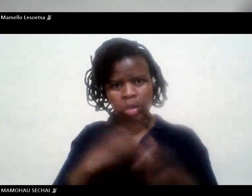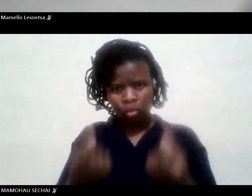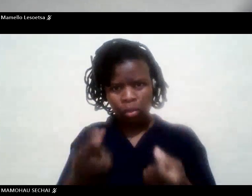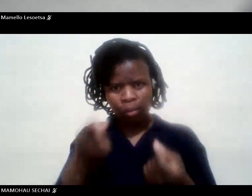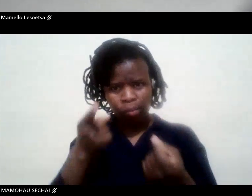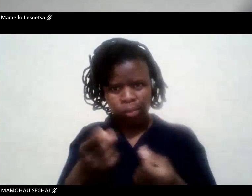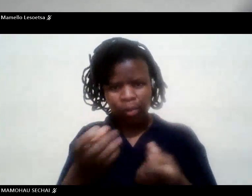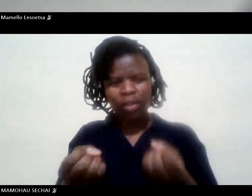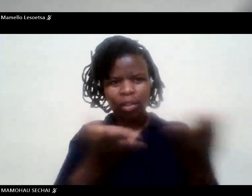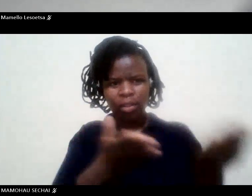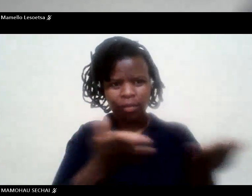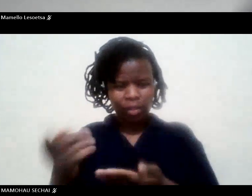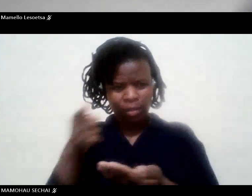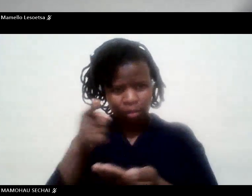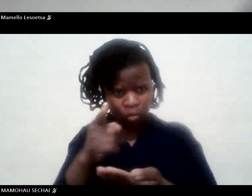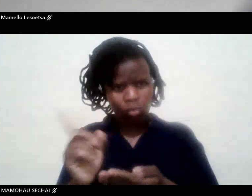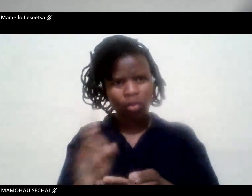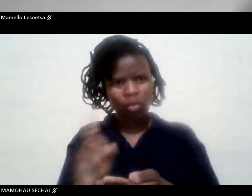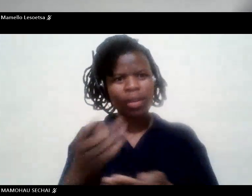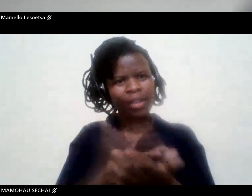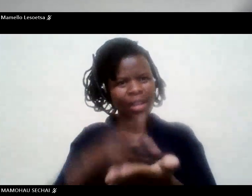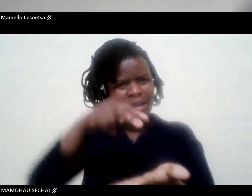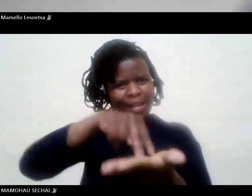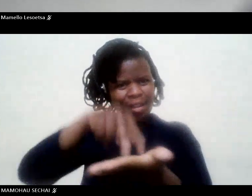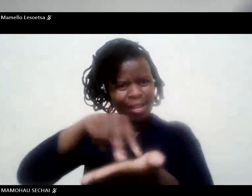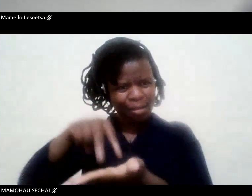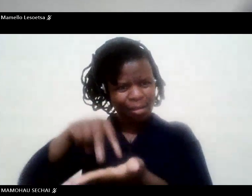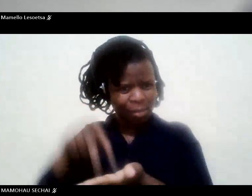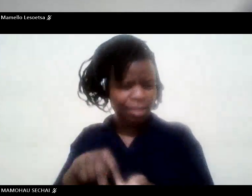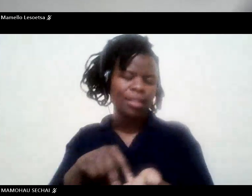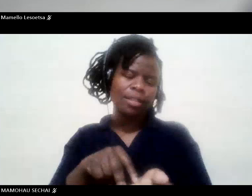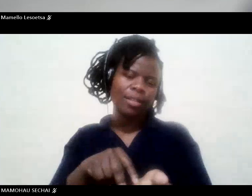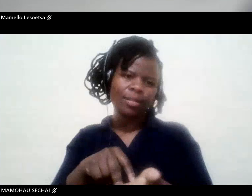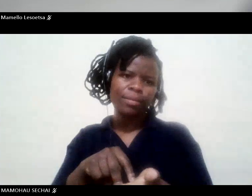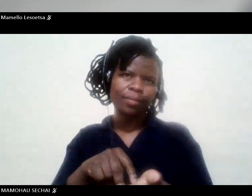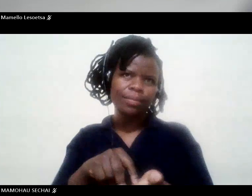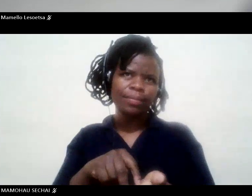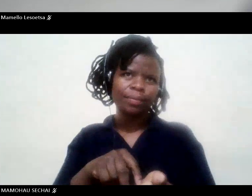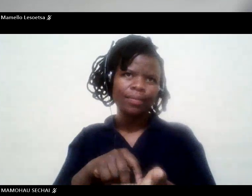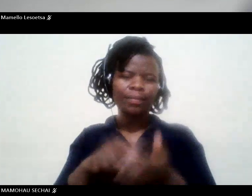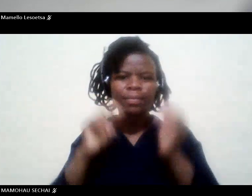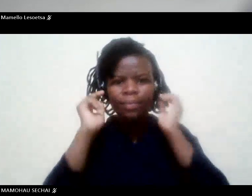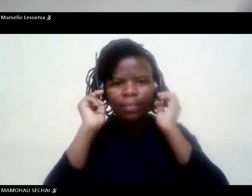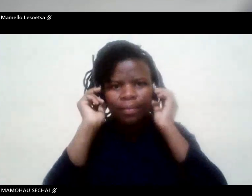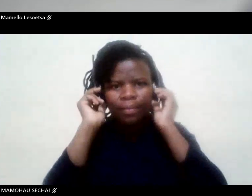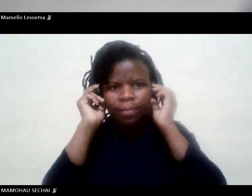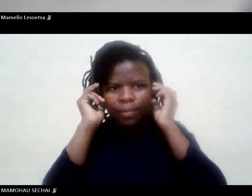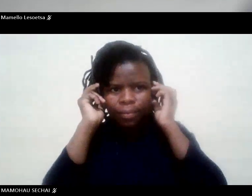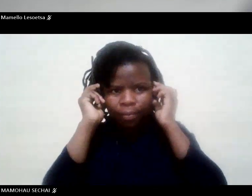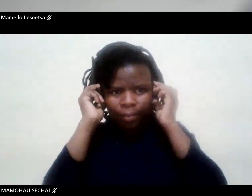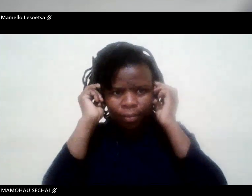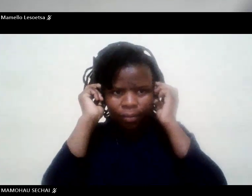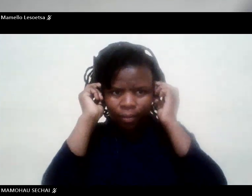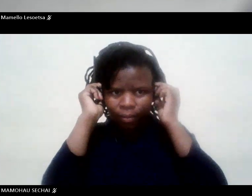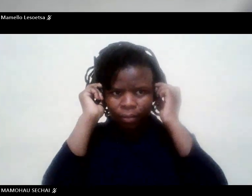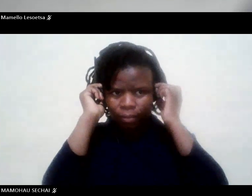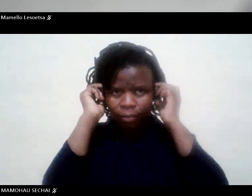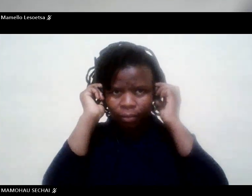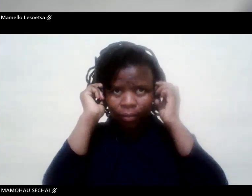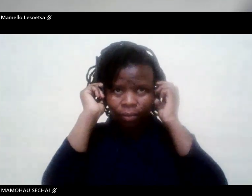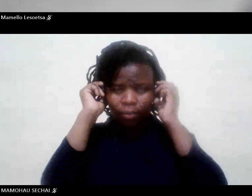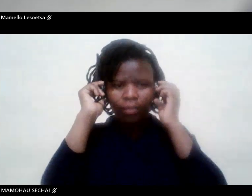be presenting on this. But unfortunately, since I started, we haven't had any meetings. So I'm hoping, well,